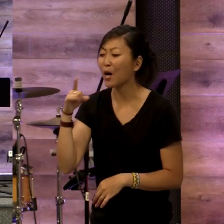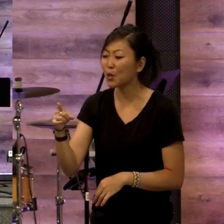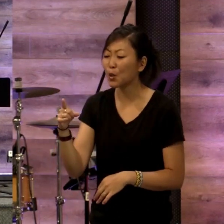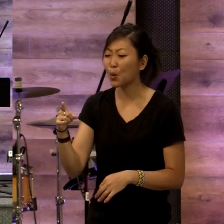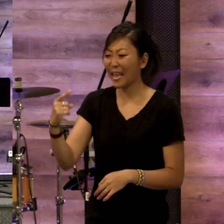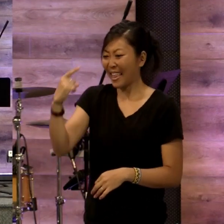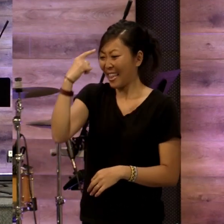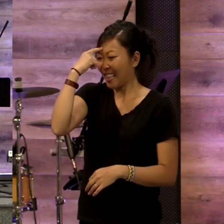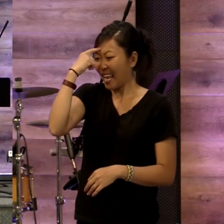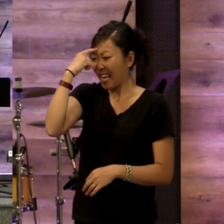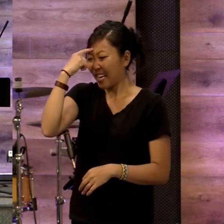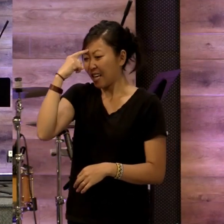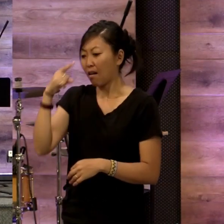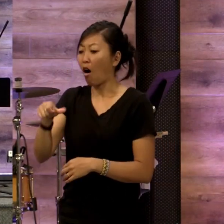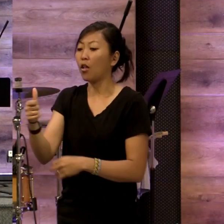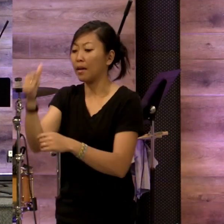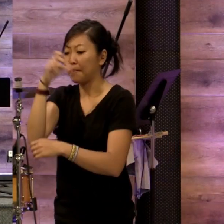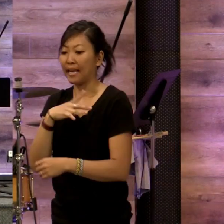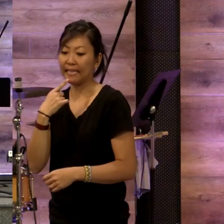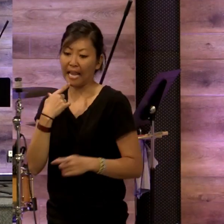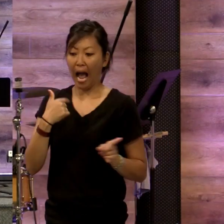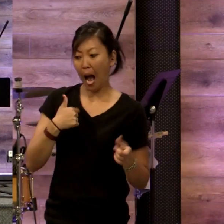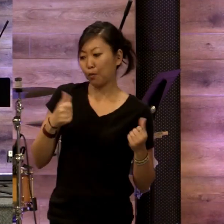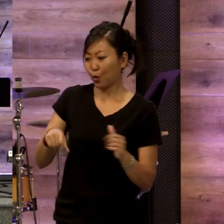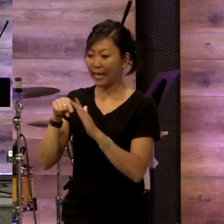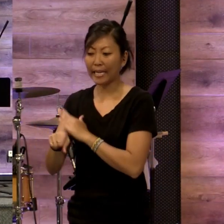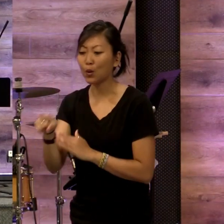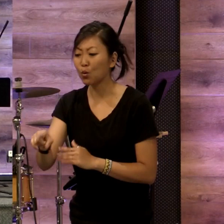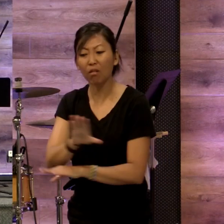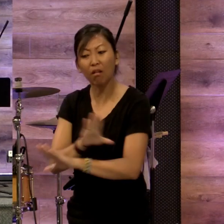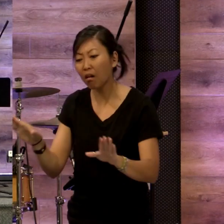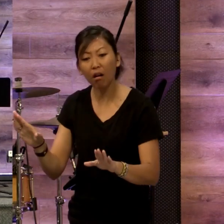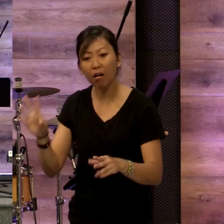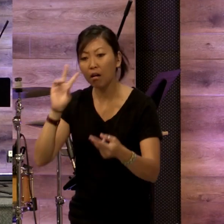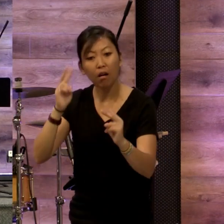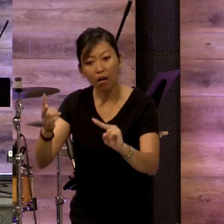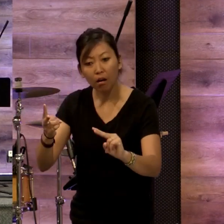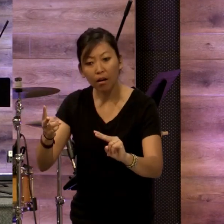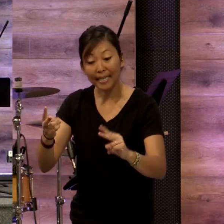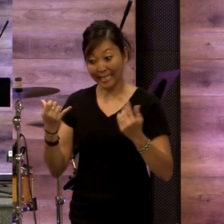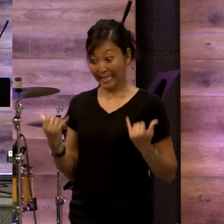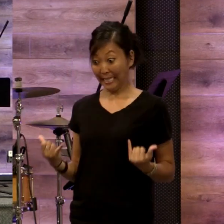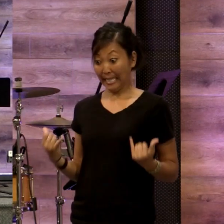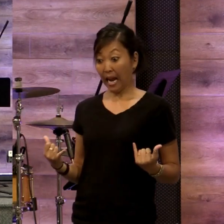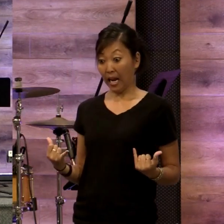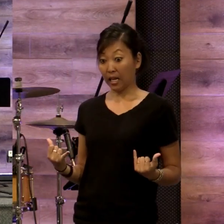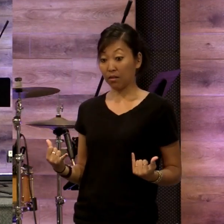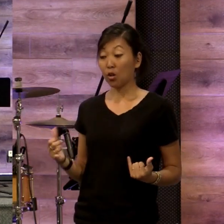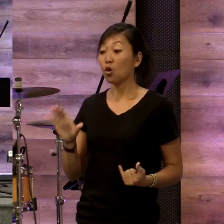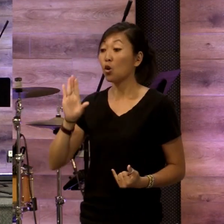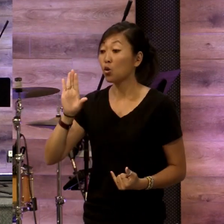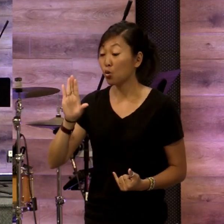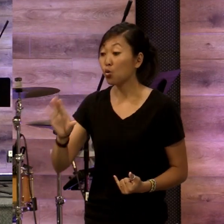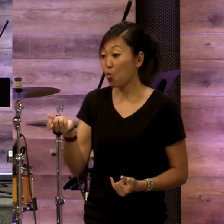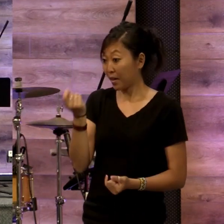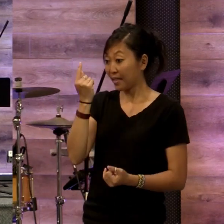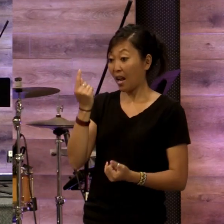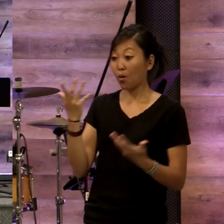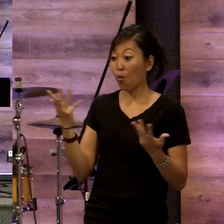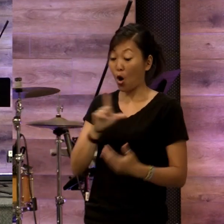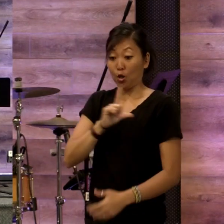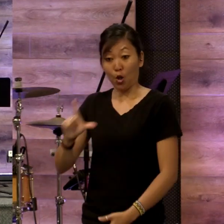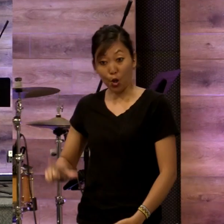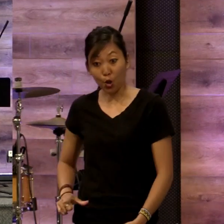words of men who say, "Behold, David seeks your harm"? Behold, this day your eyes have seen how the